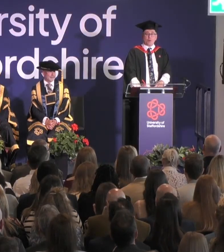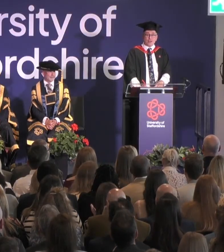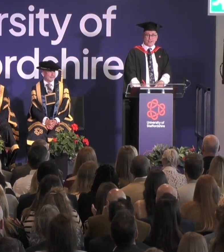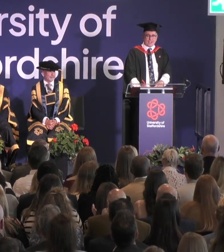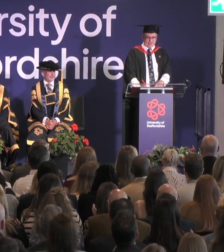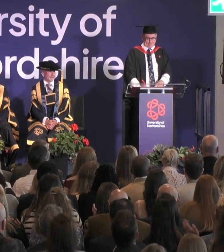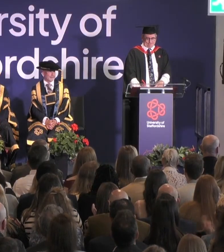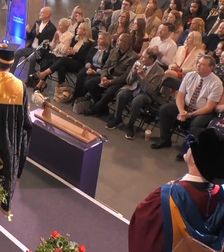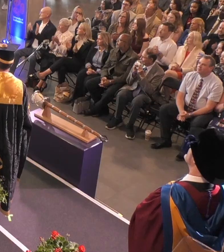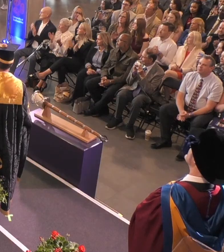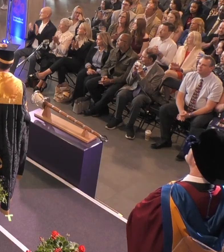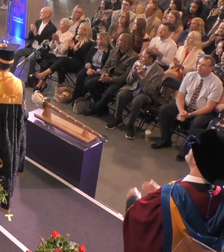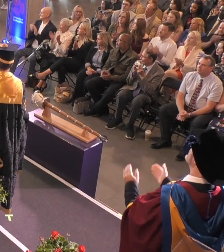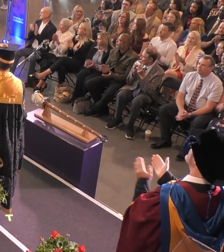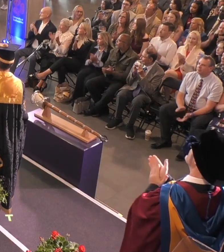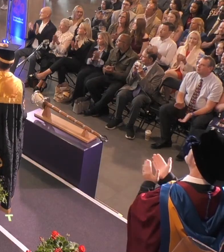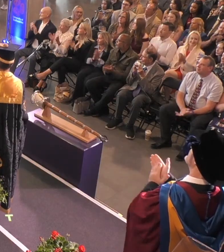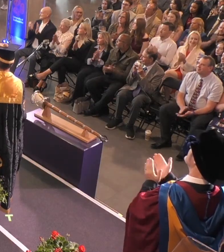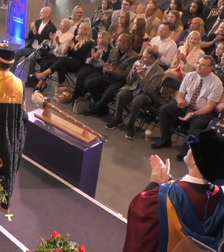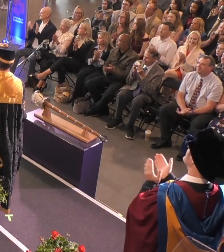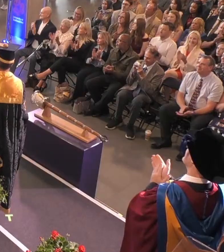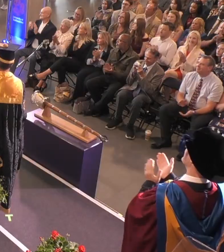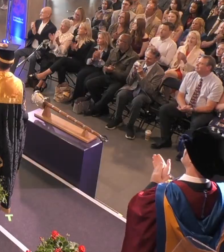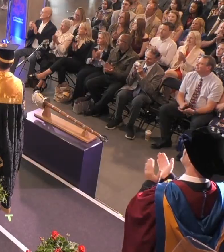Leo Perkin.